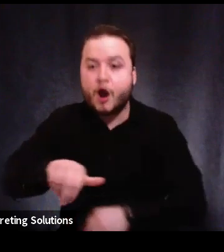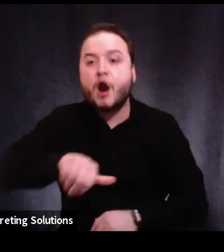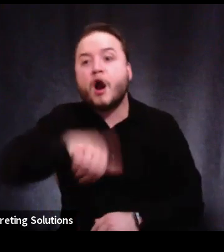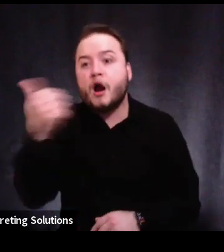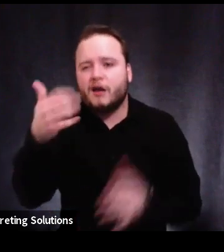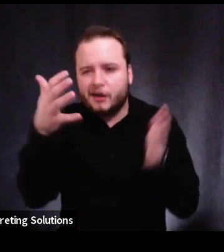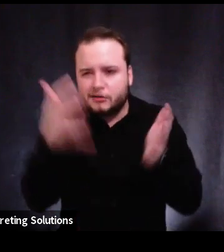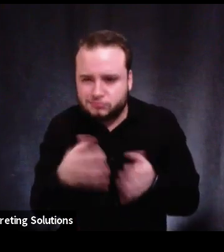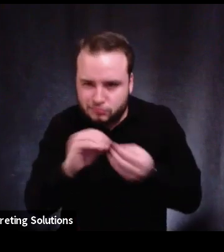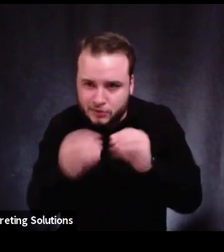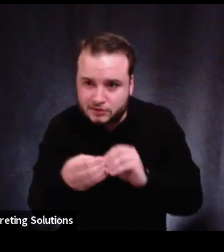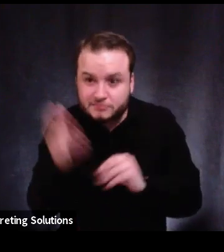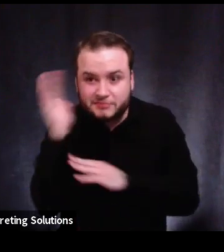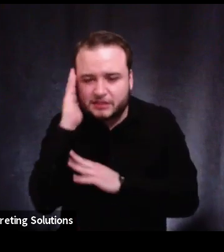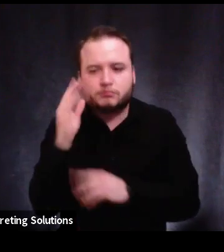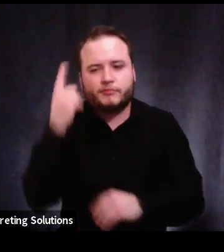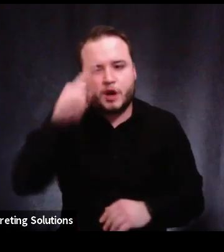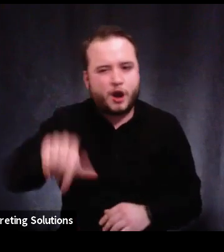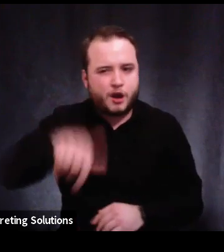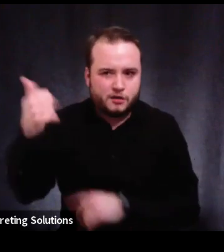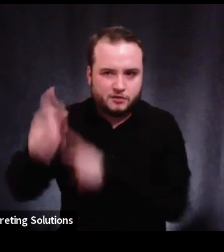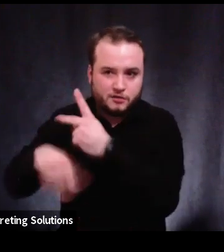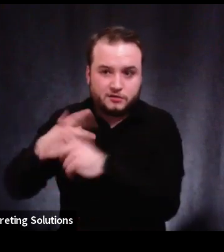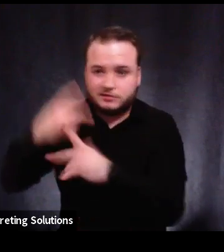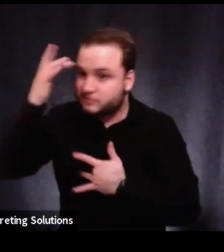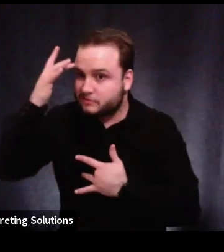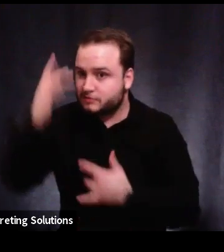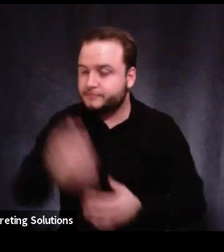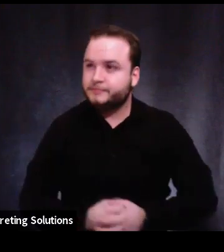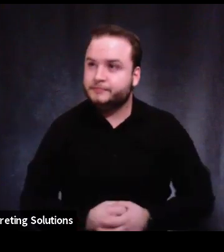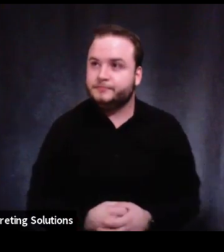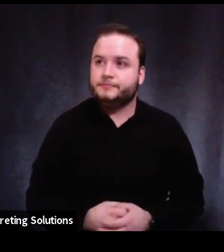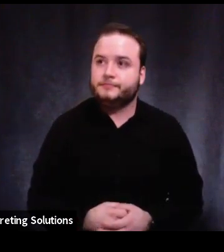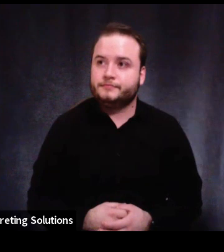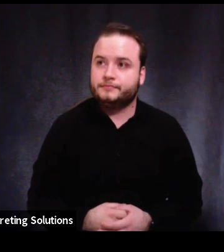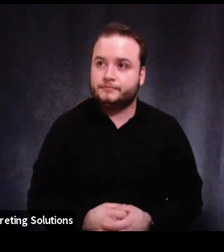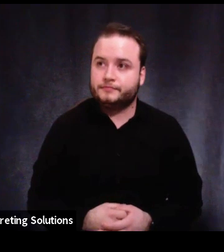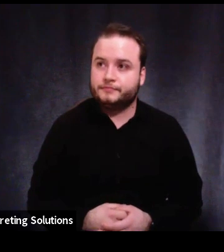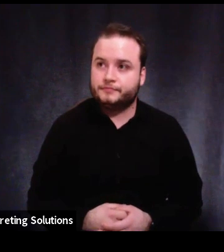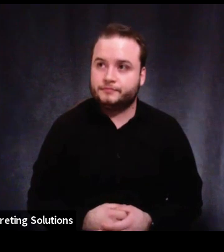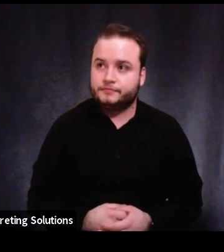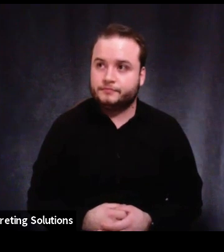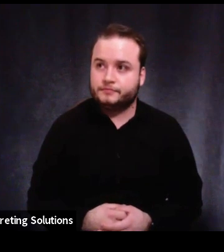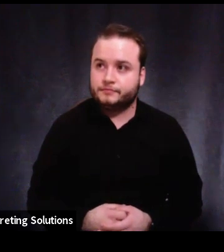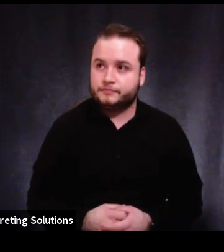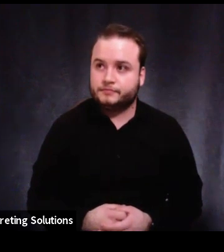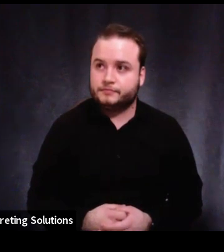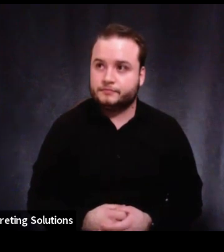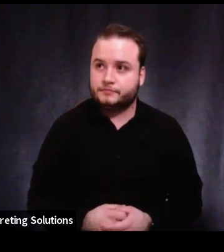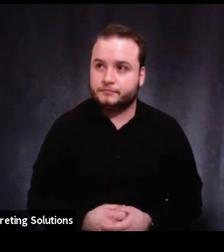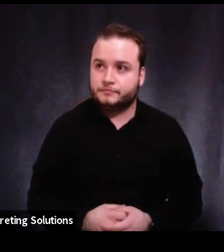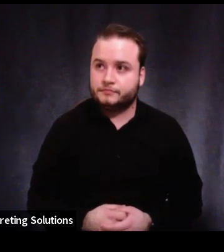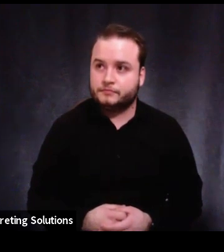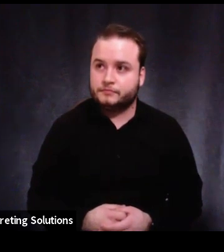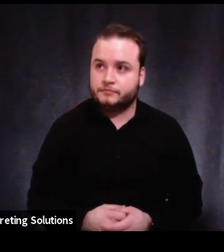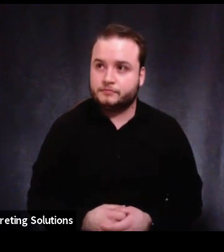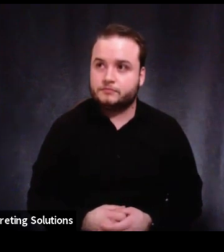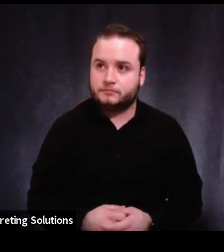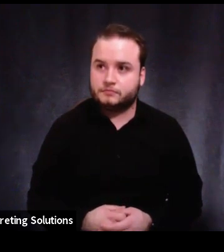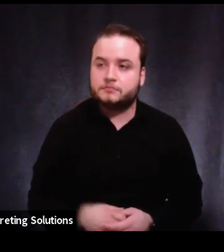assumption, our estimates of mortality would either be high or low. But then again, it's also important to